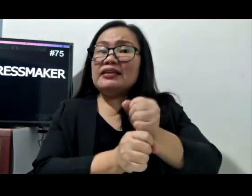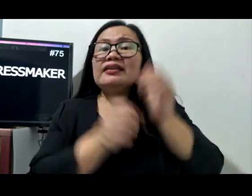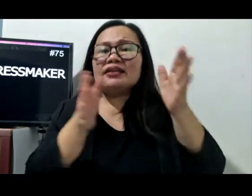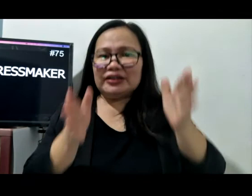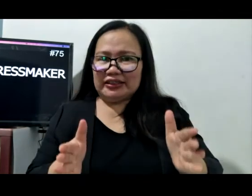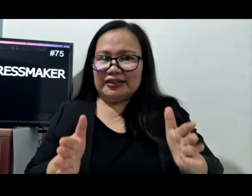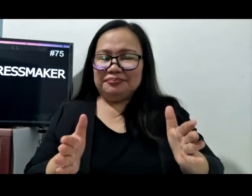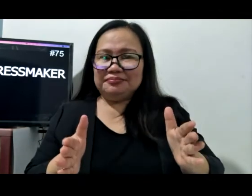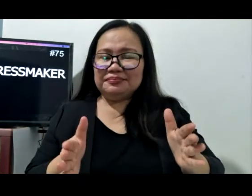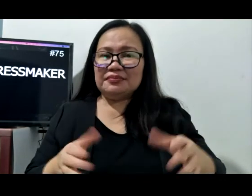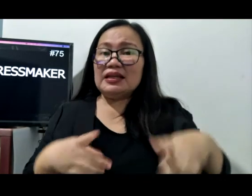Dressmaker.